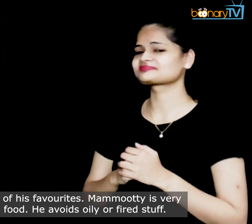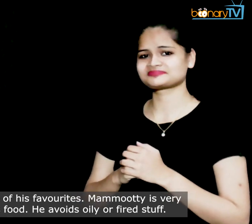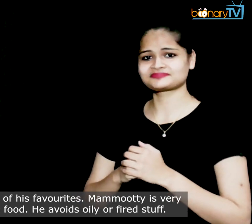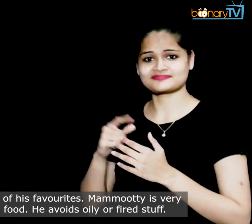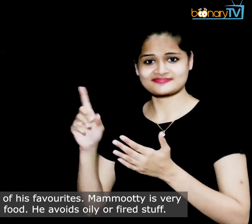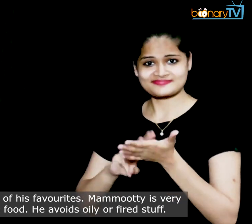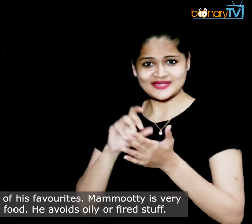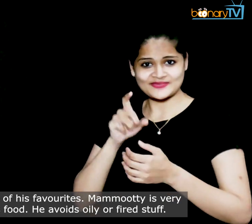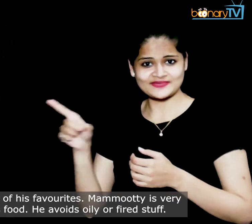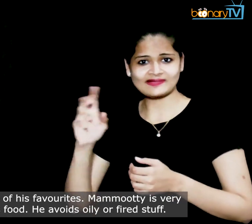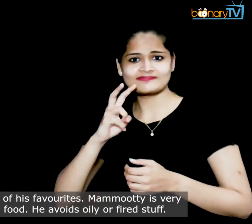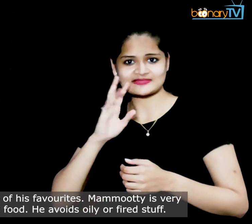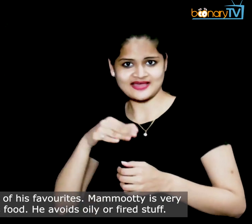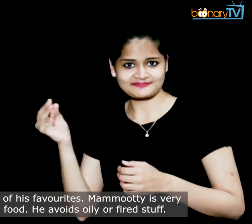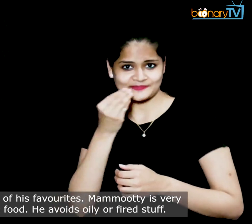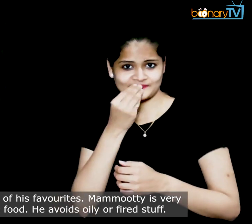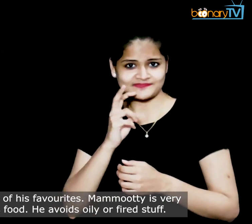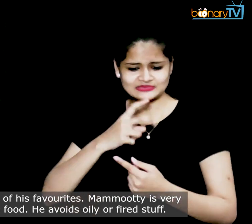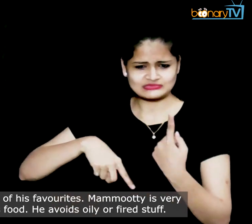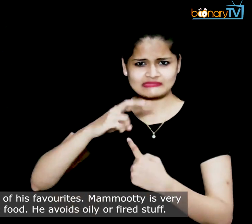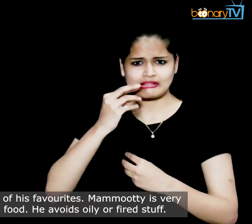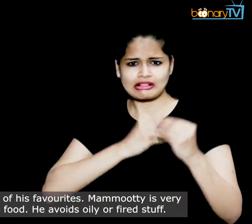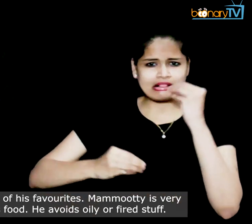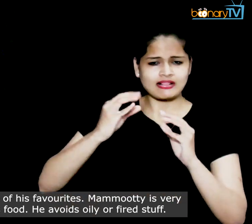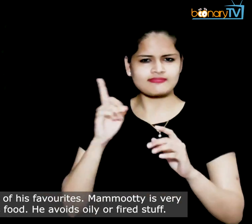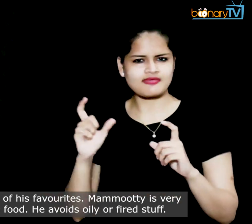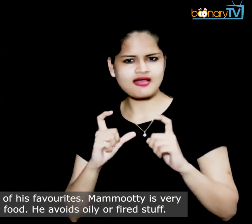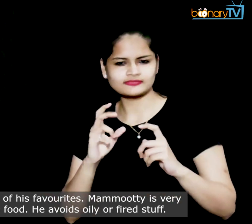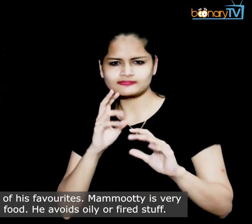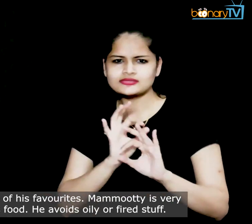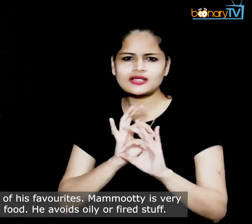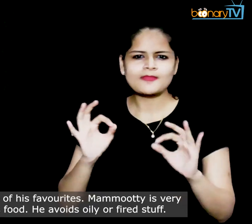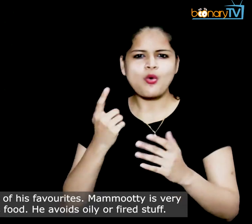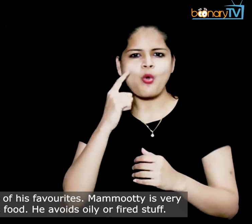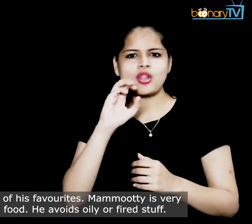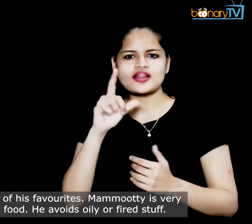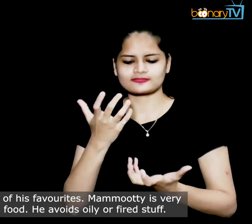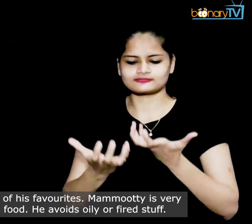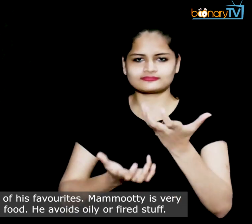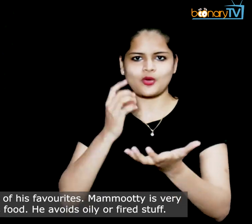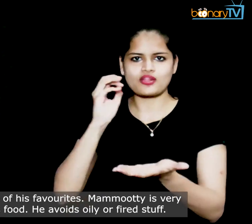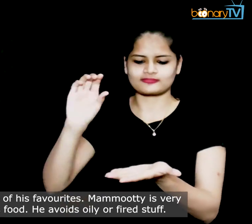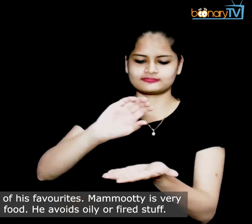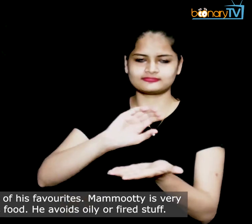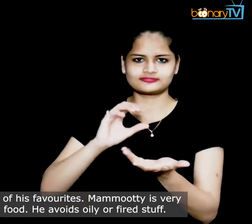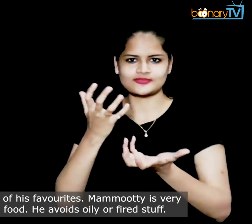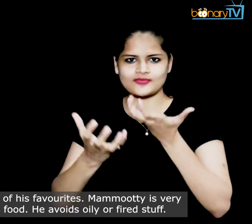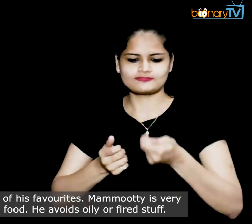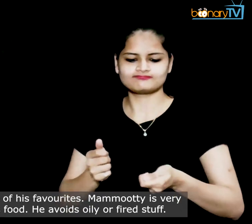fishes are some of his favorites Mamuti is very particular about his food he avoids oily or